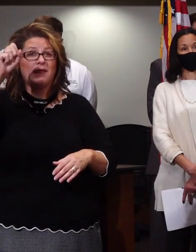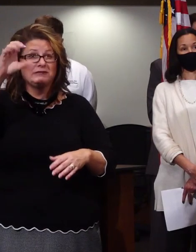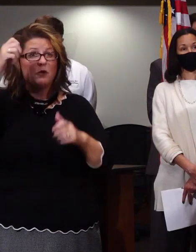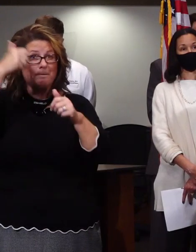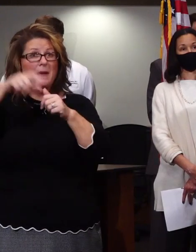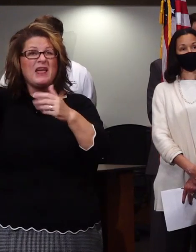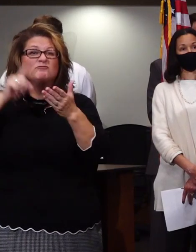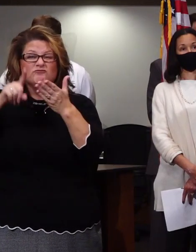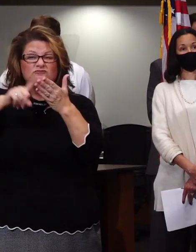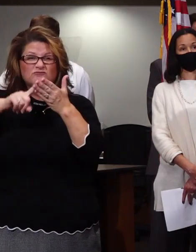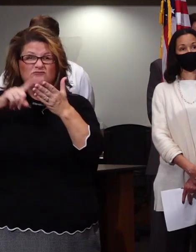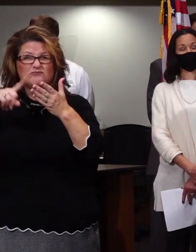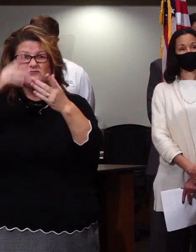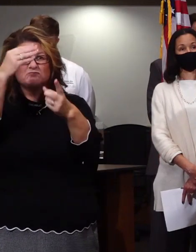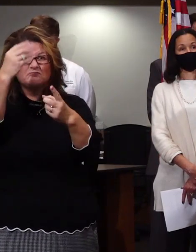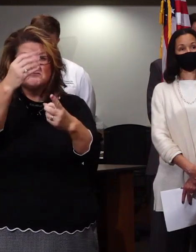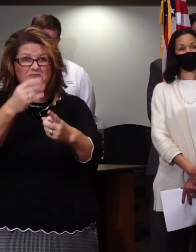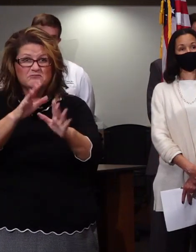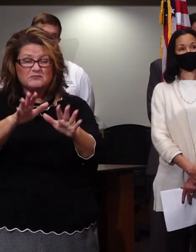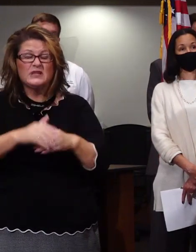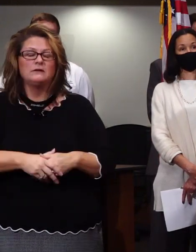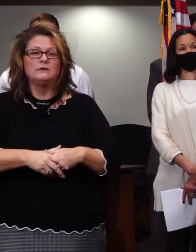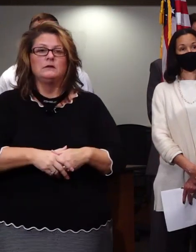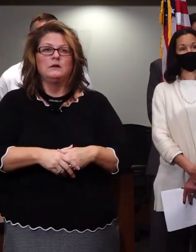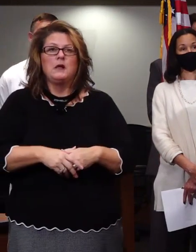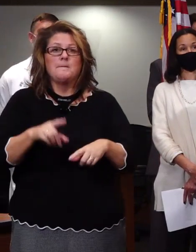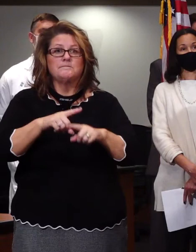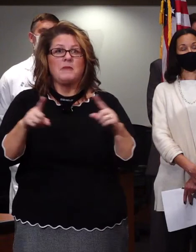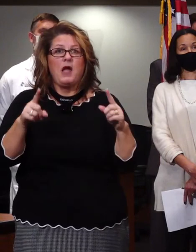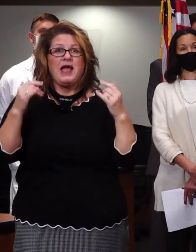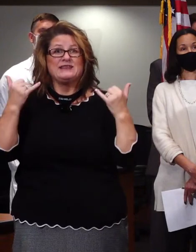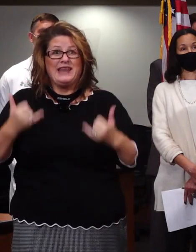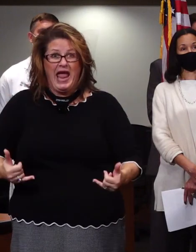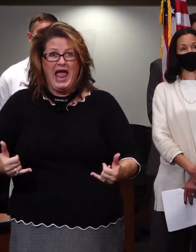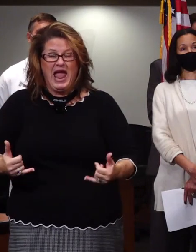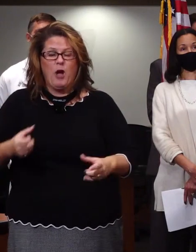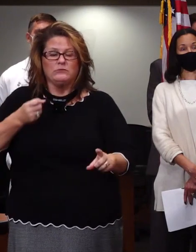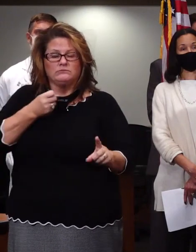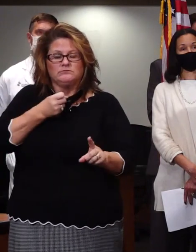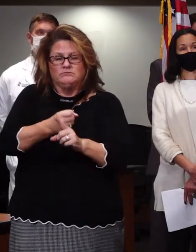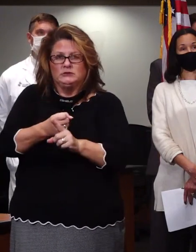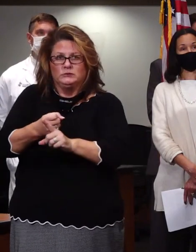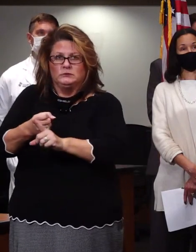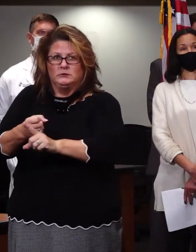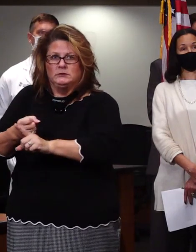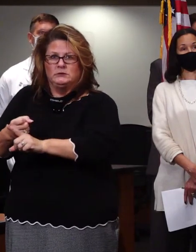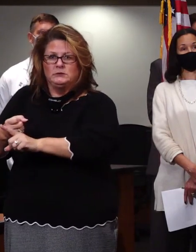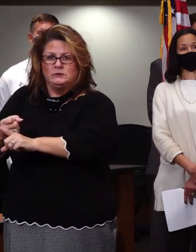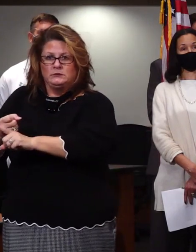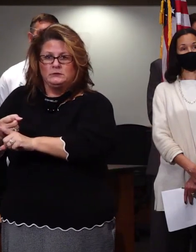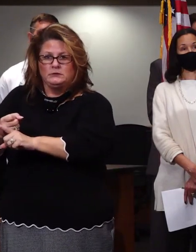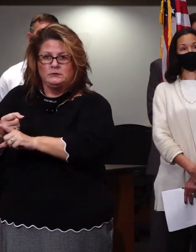information for what to do. But now has been mentioned that we're at a watershed moment where it's